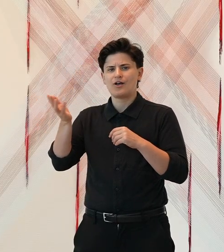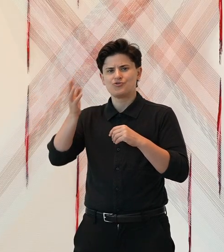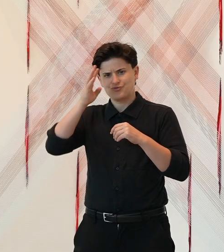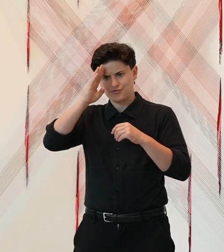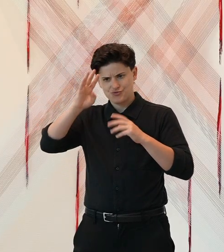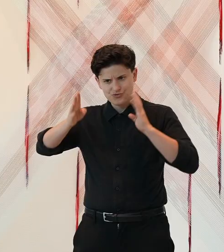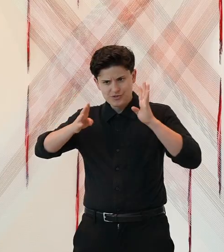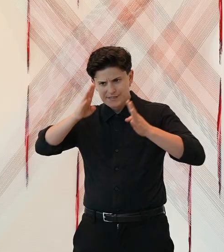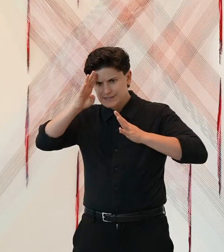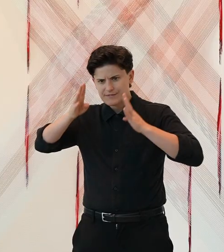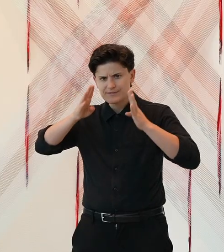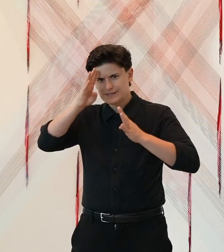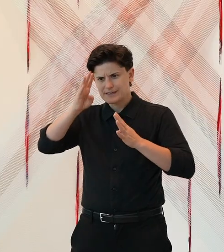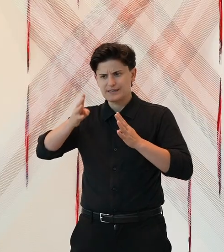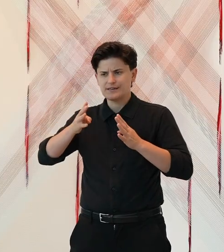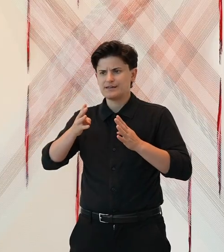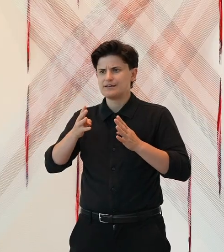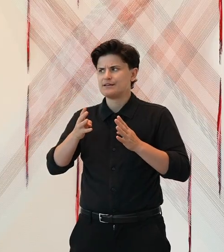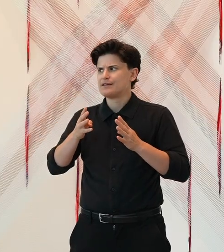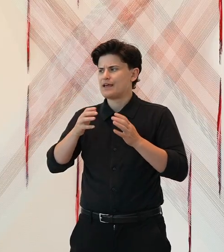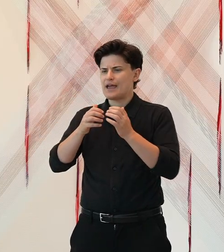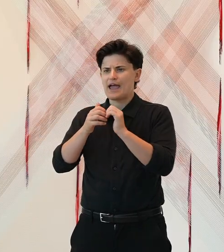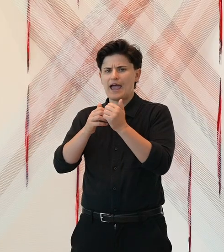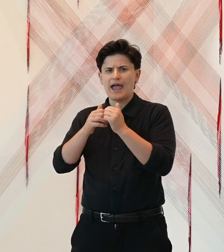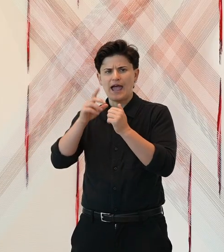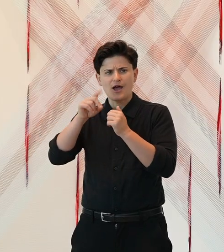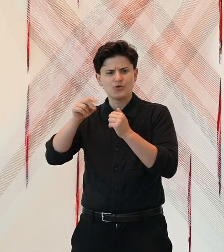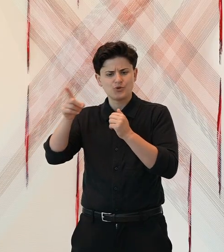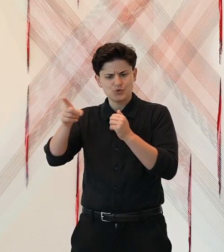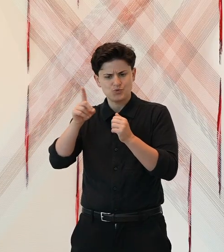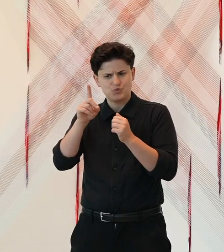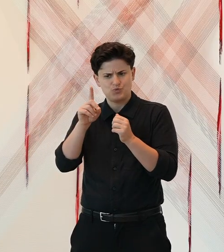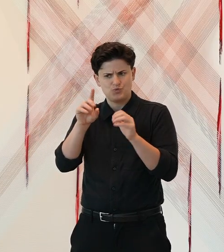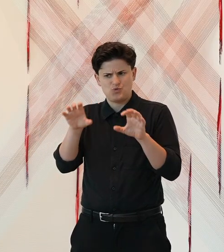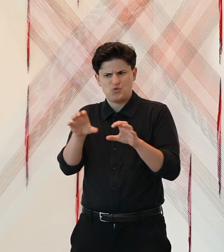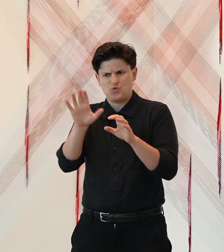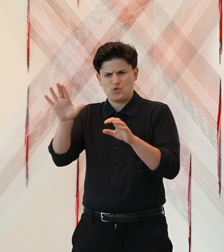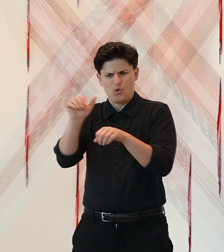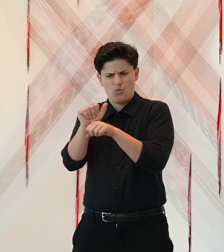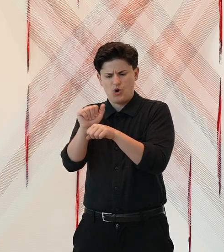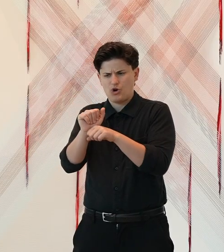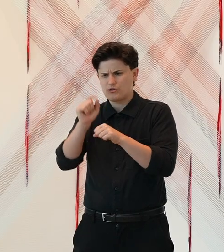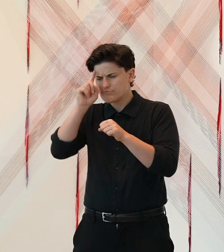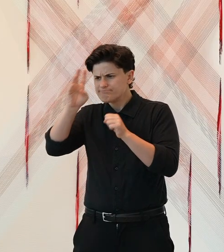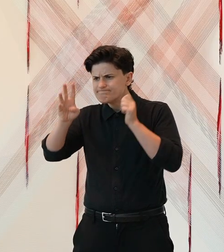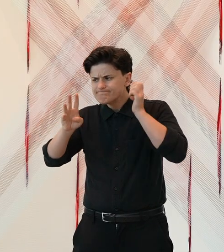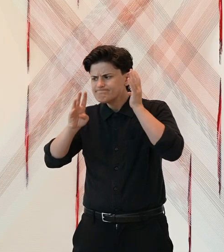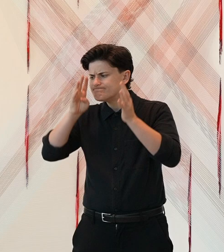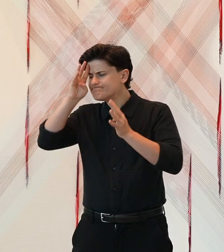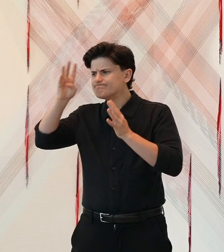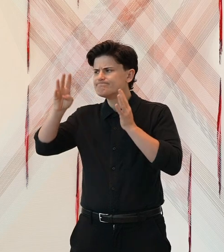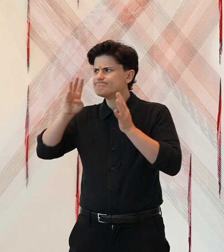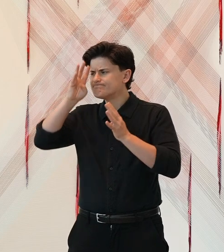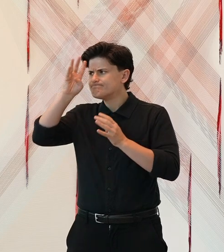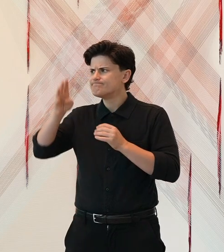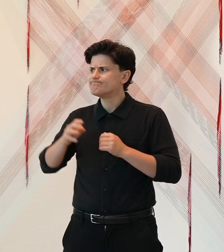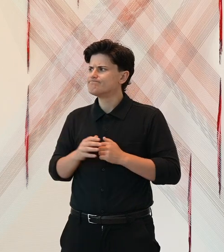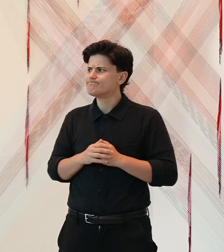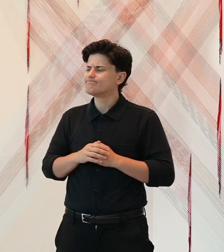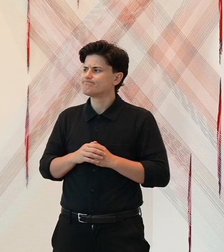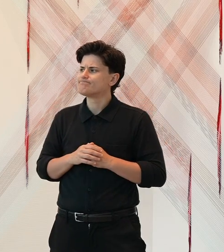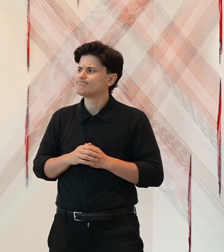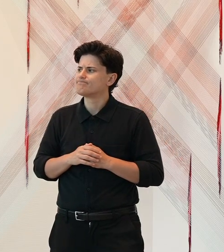creativity, how they've got no creativity. How do you do that? And a lot of it, of course, I've